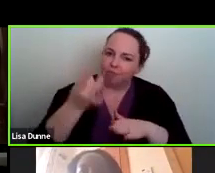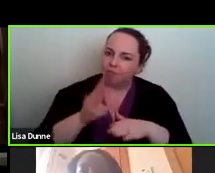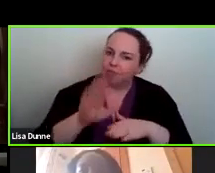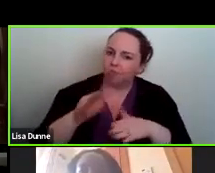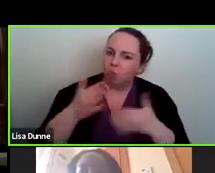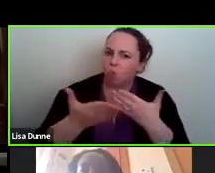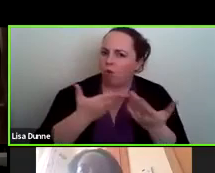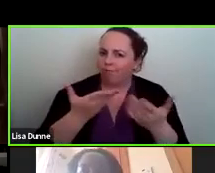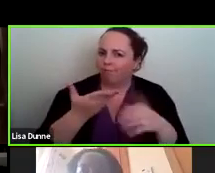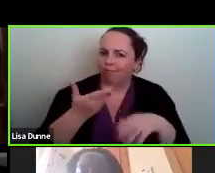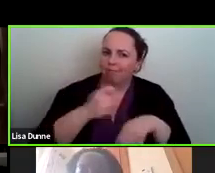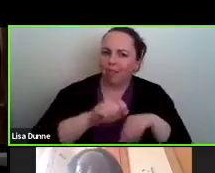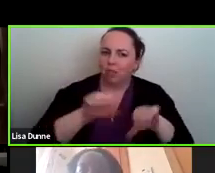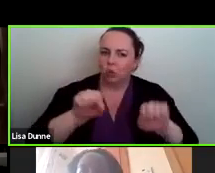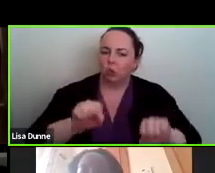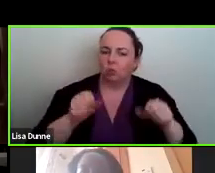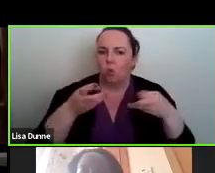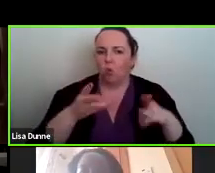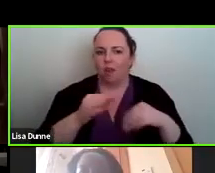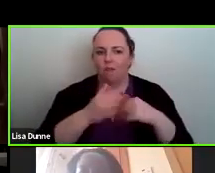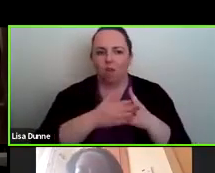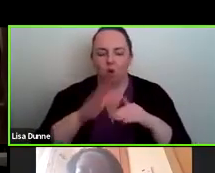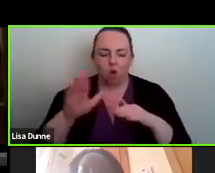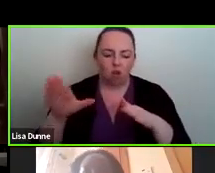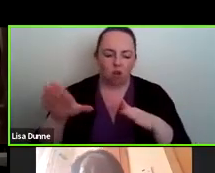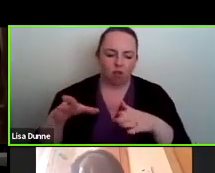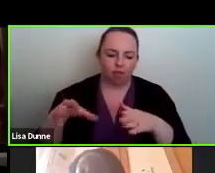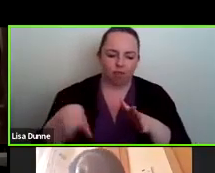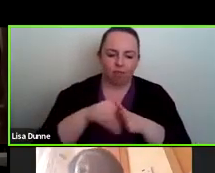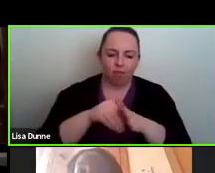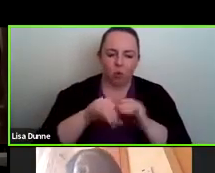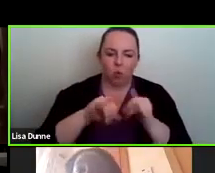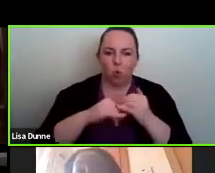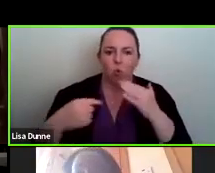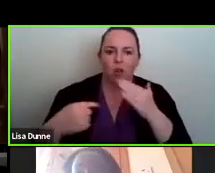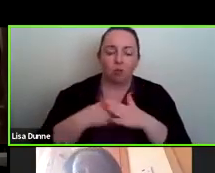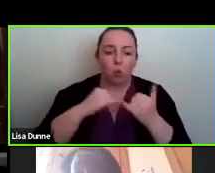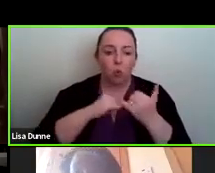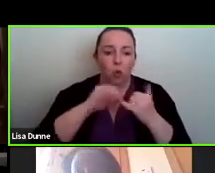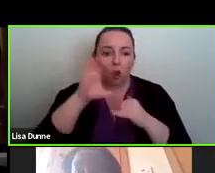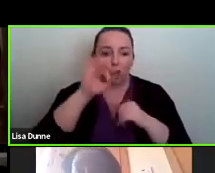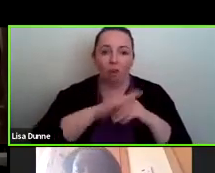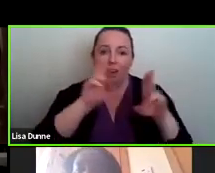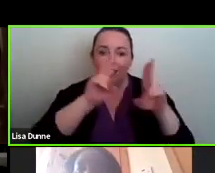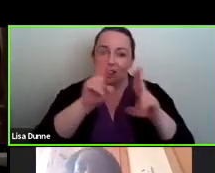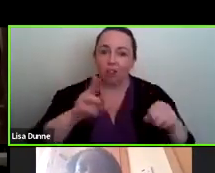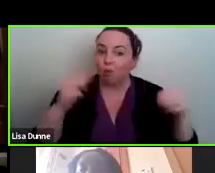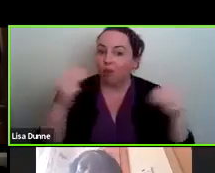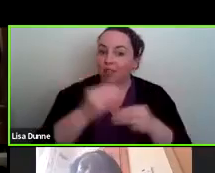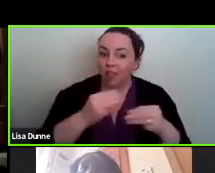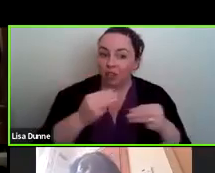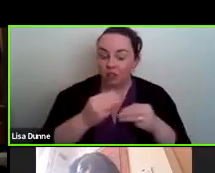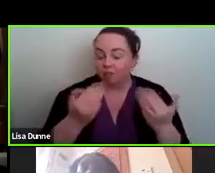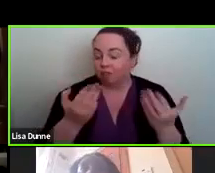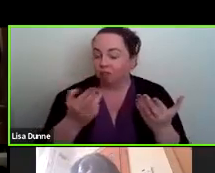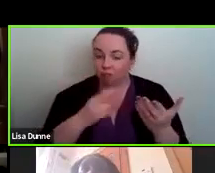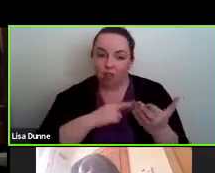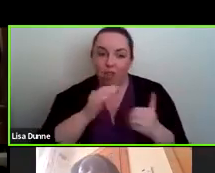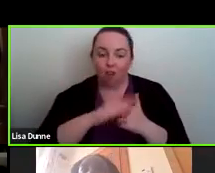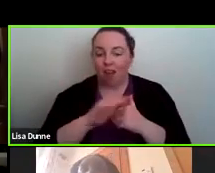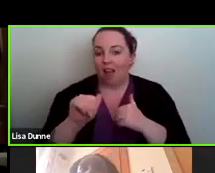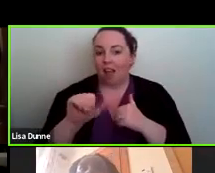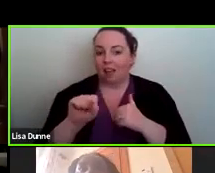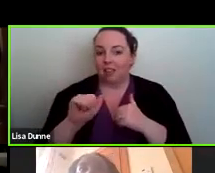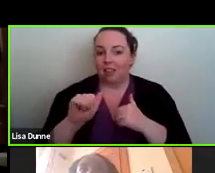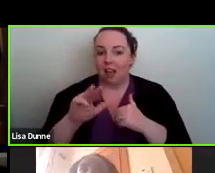very suitable way of accommodating asylum seekers or people who are seeking international protection, because that's what they are. And I think actually